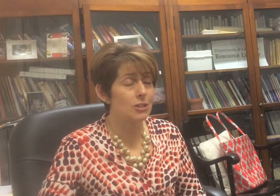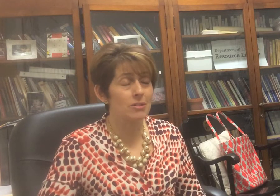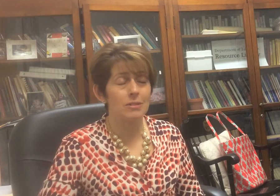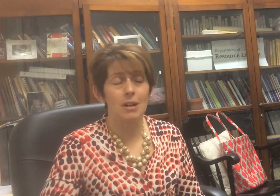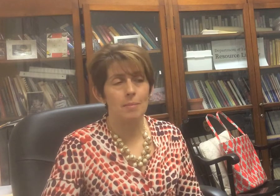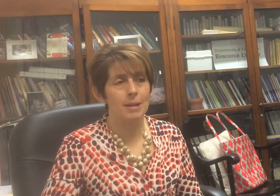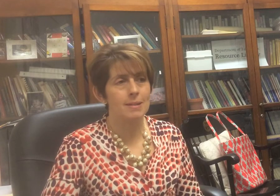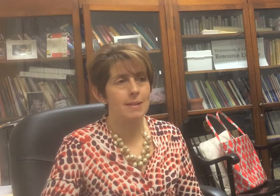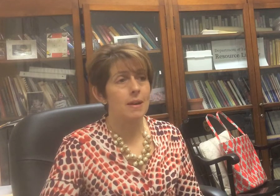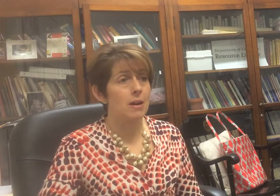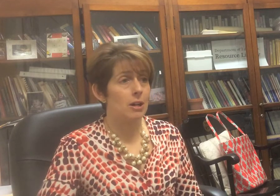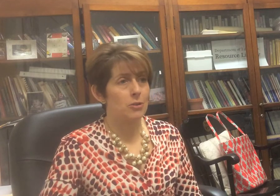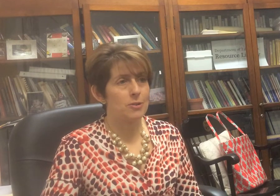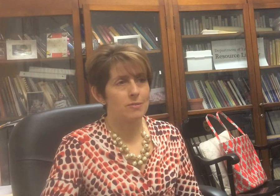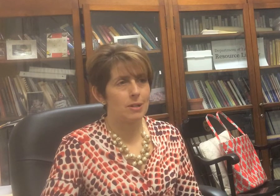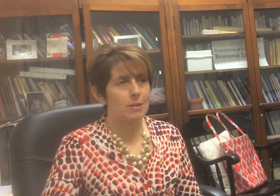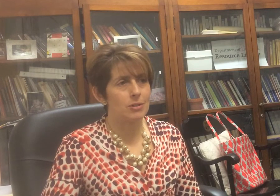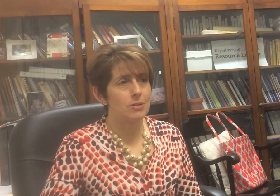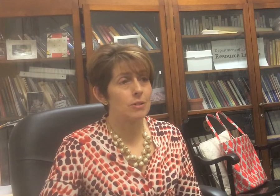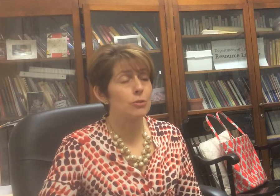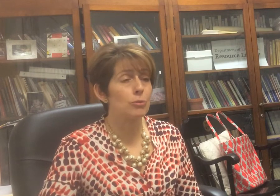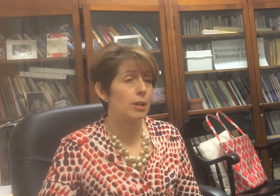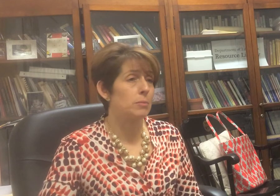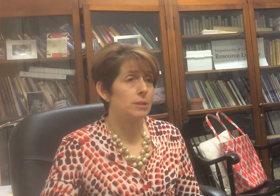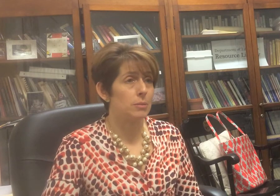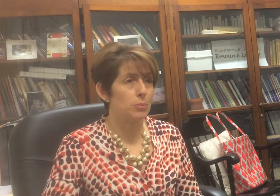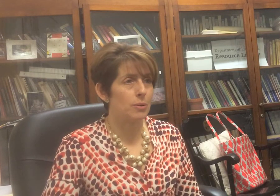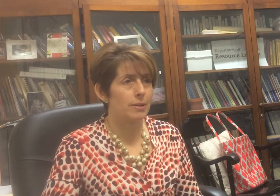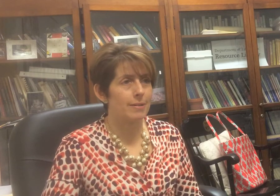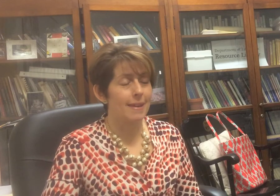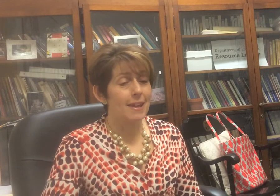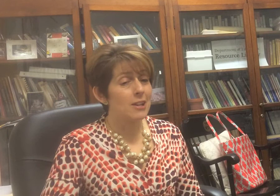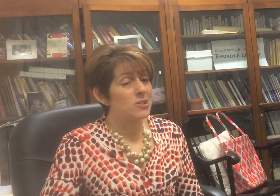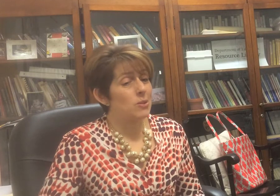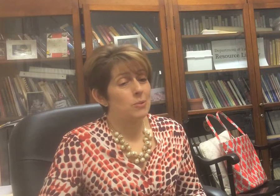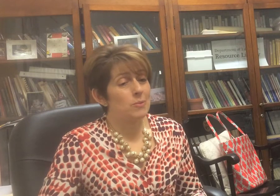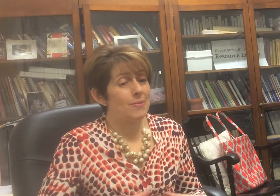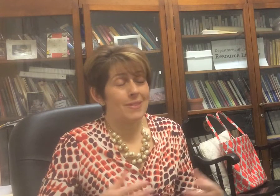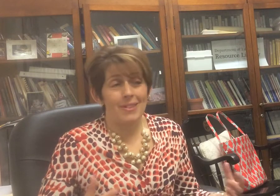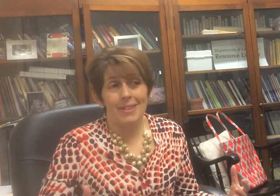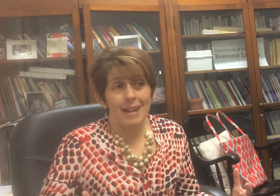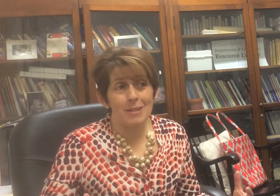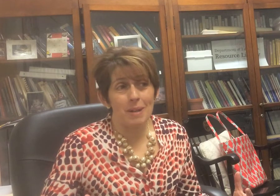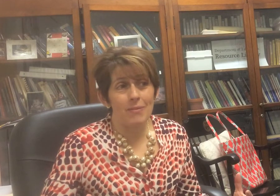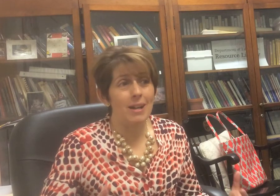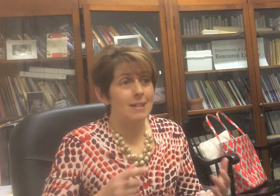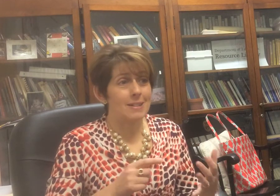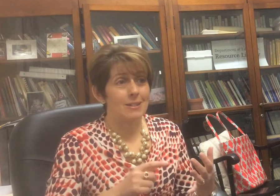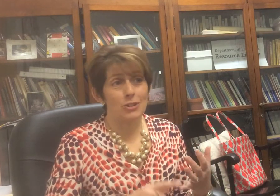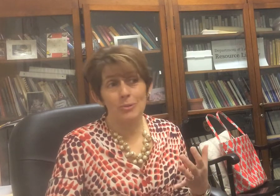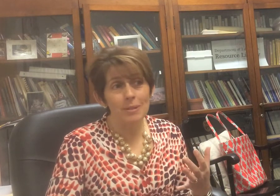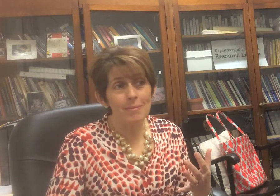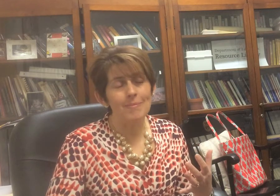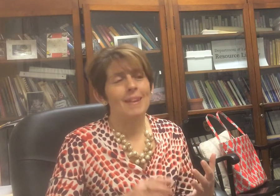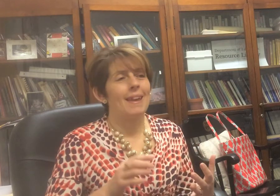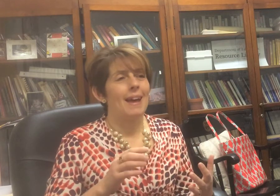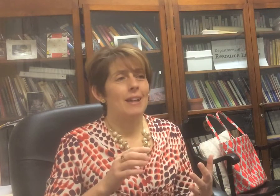anecdotal comments on course evaluations are incredibly important. So that's my advice. Do them and